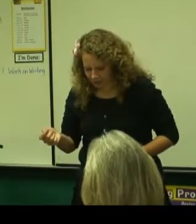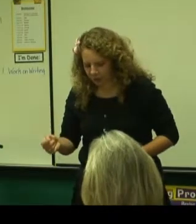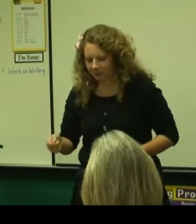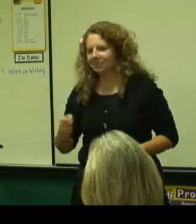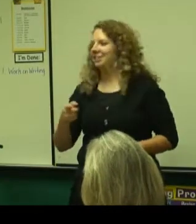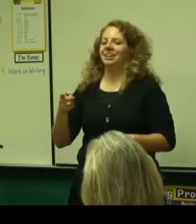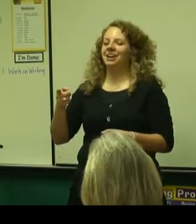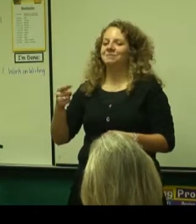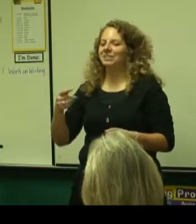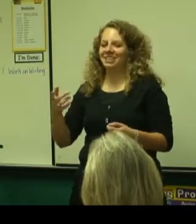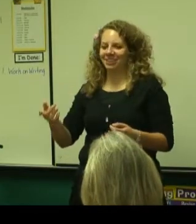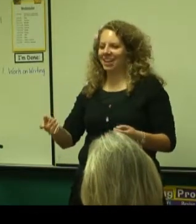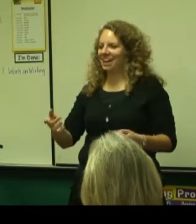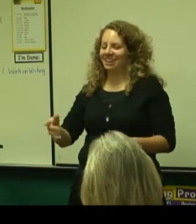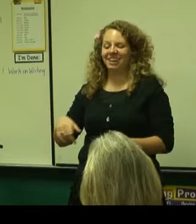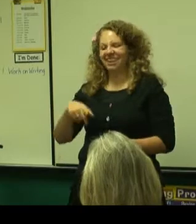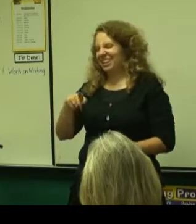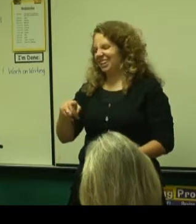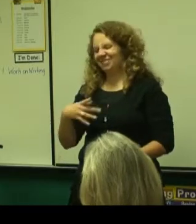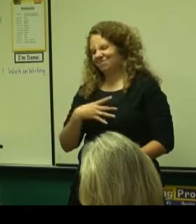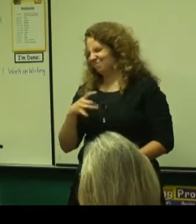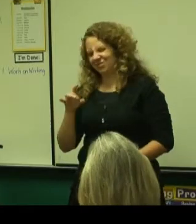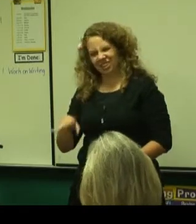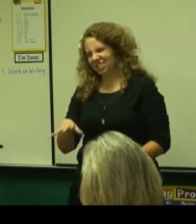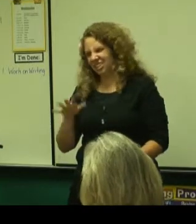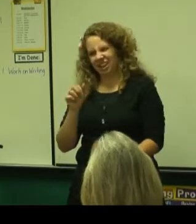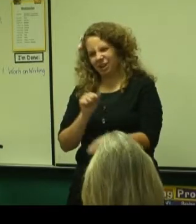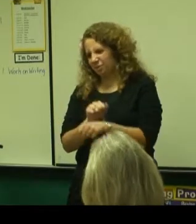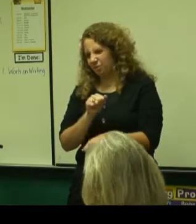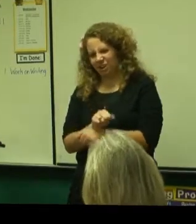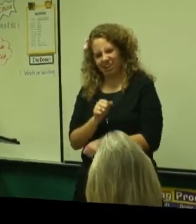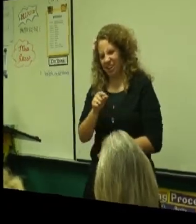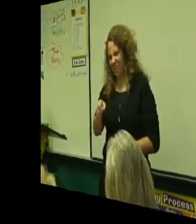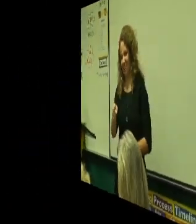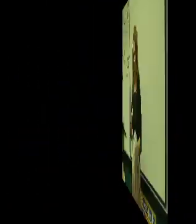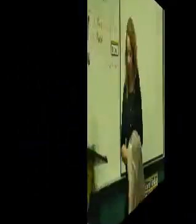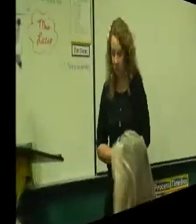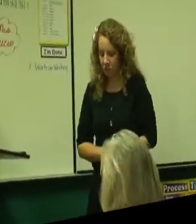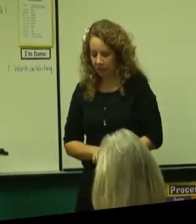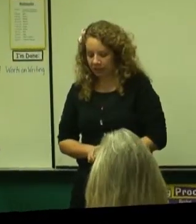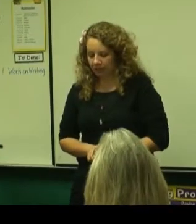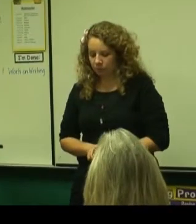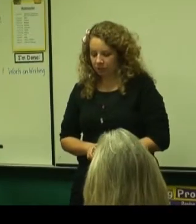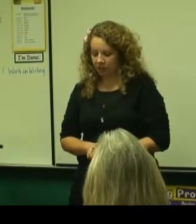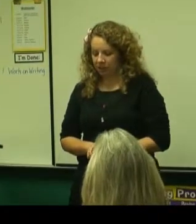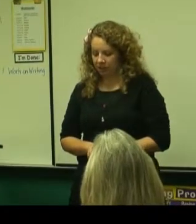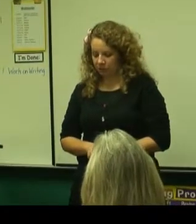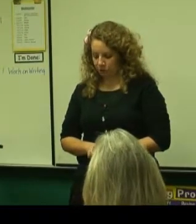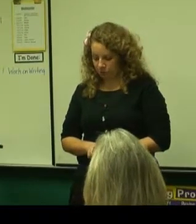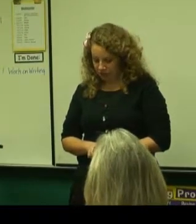Oh, I'm missing like. He You're wasting doesn't your like time. work. He Okay, doesn't work. but if we're doing it with a yes/no